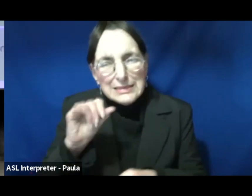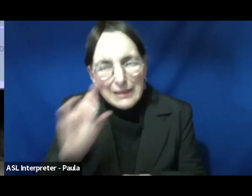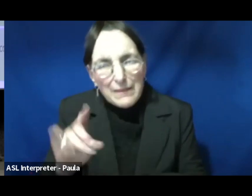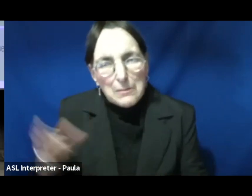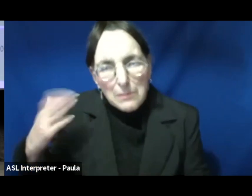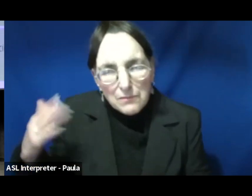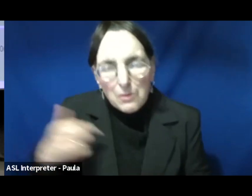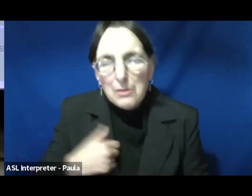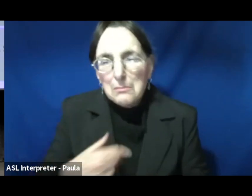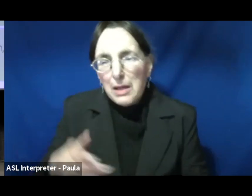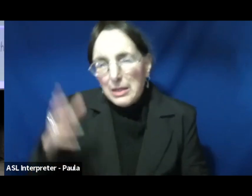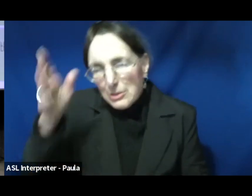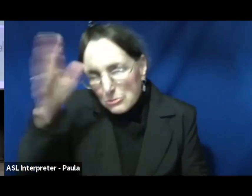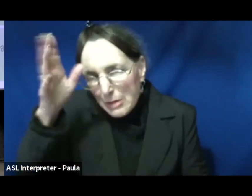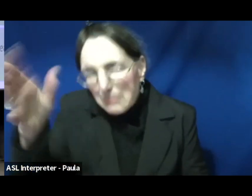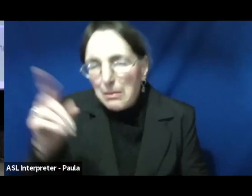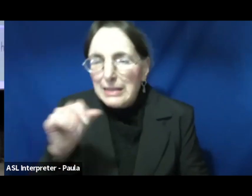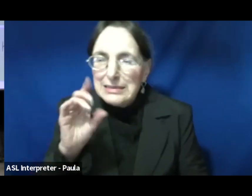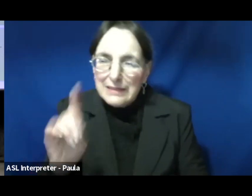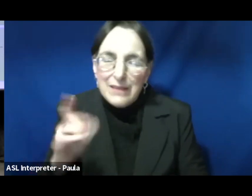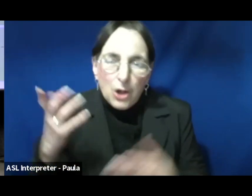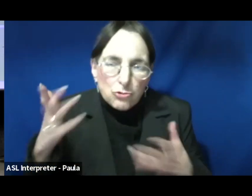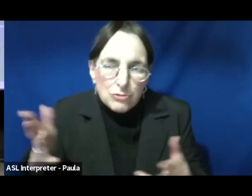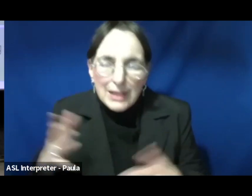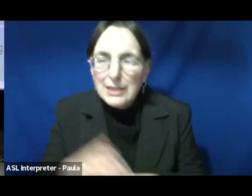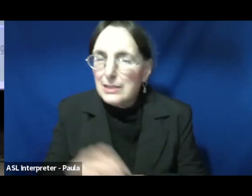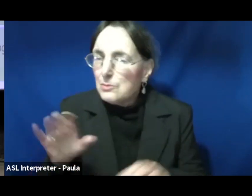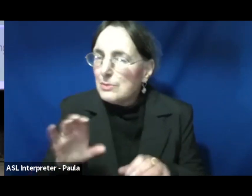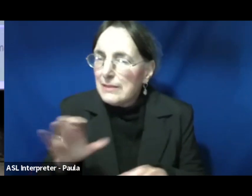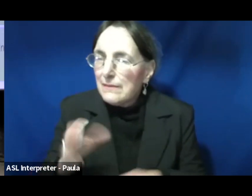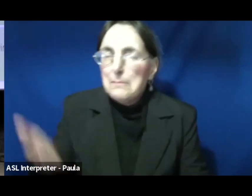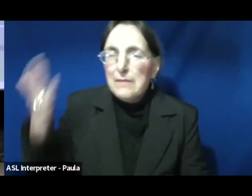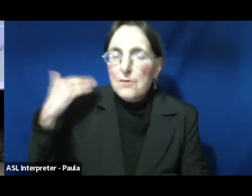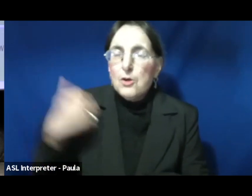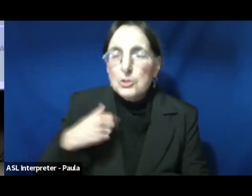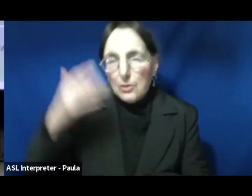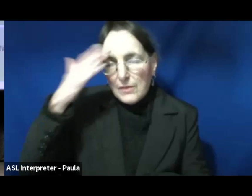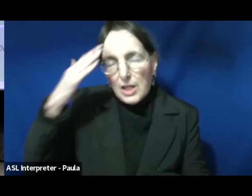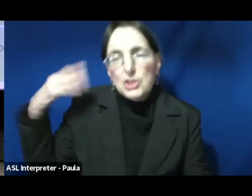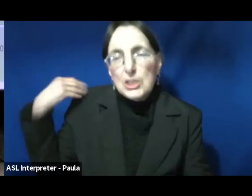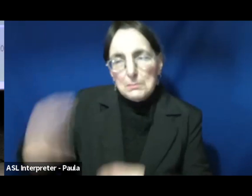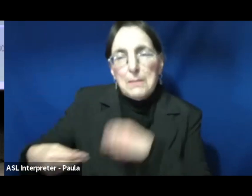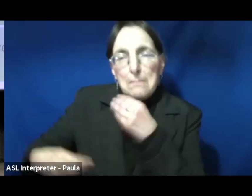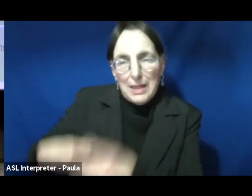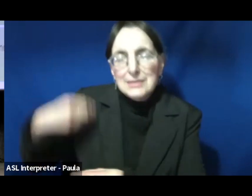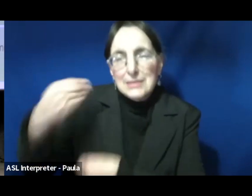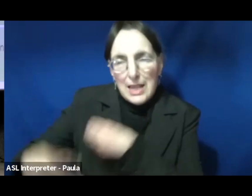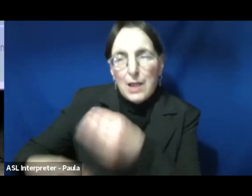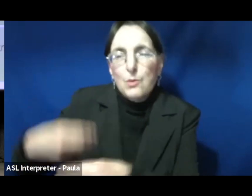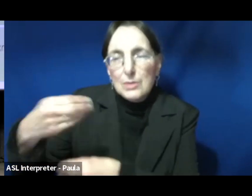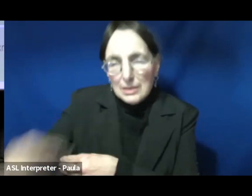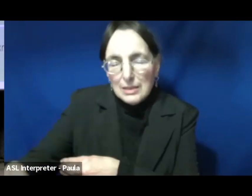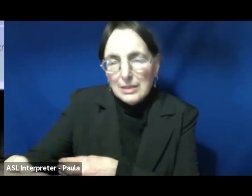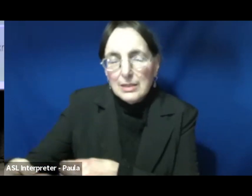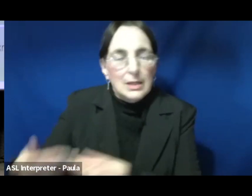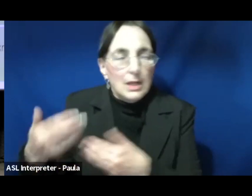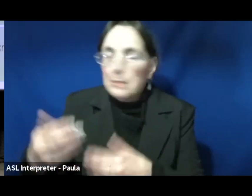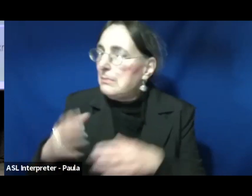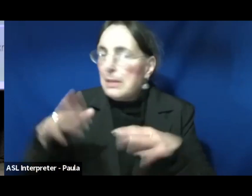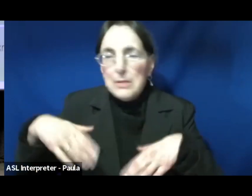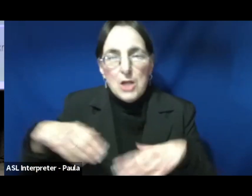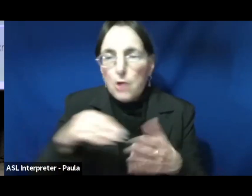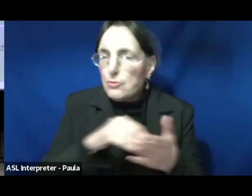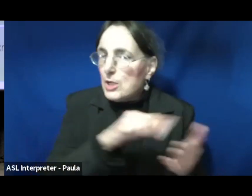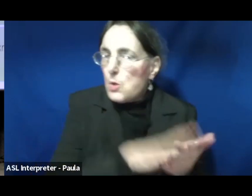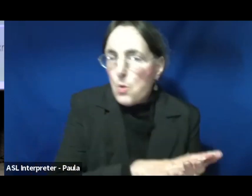great-great-grandparents were doing that already. So this is knowledge that has been passed down, right, from one generation to the other. It may not have been recorded. So